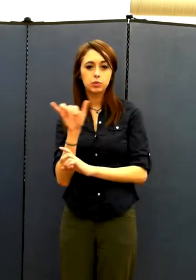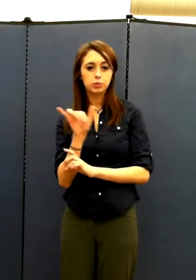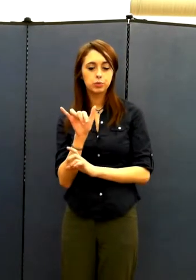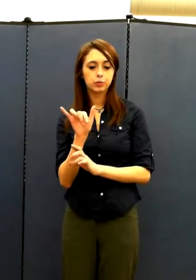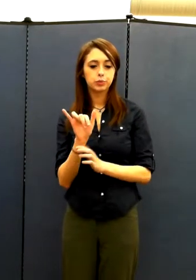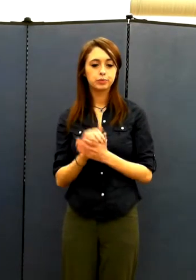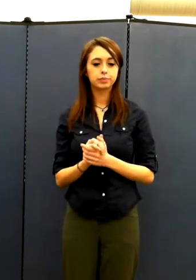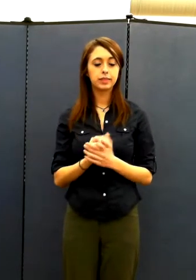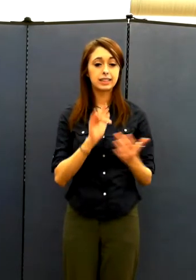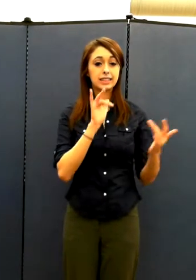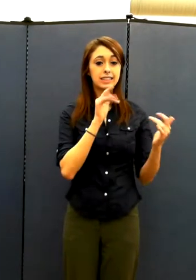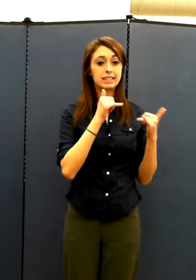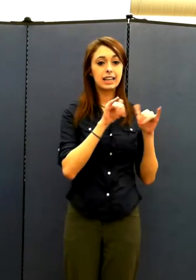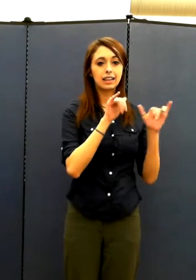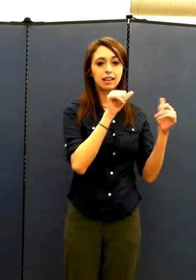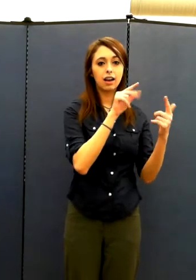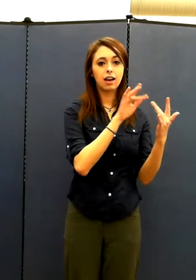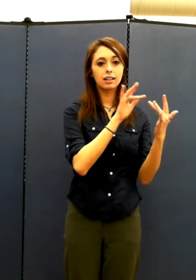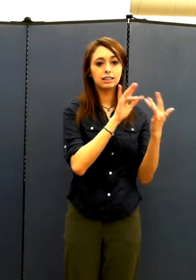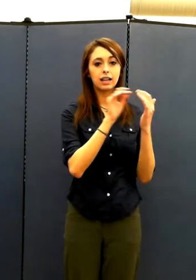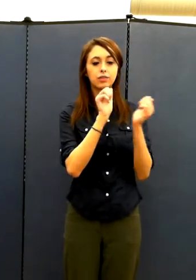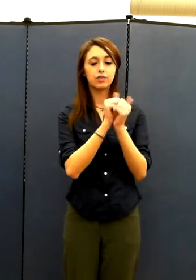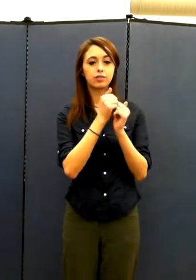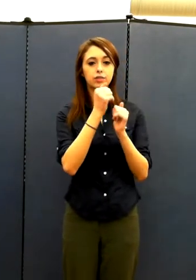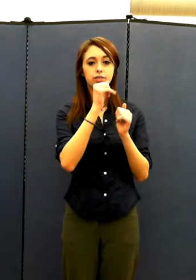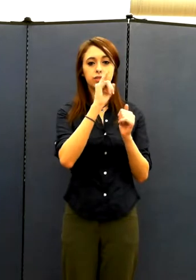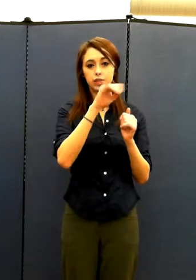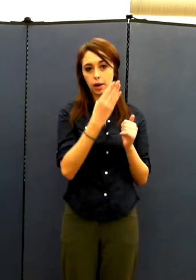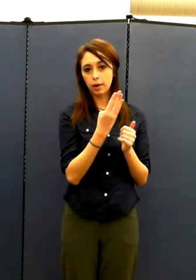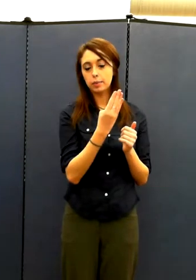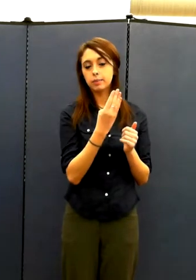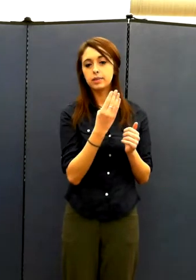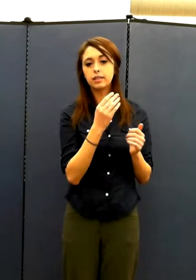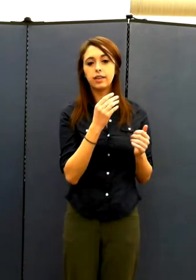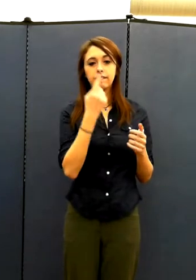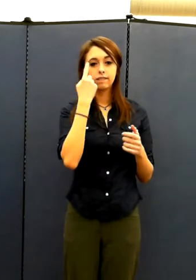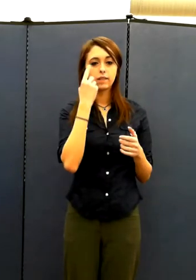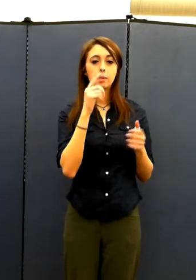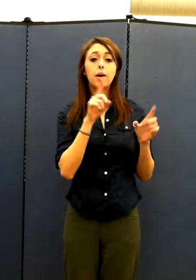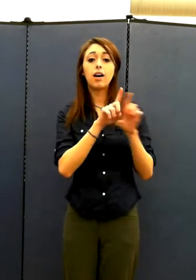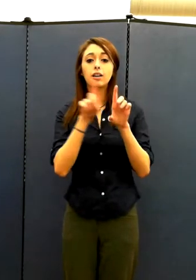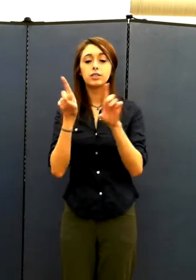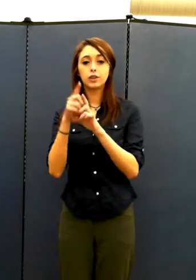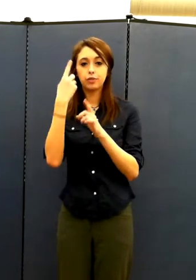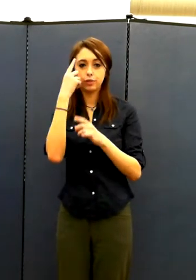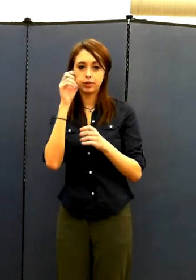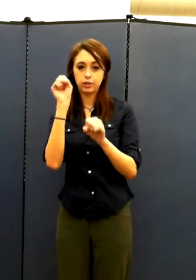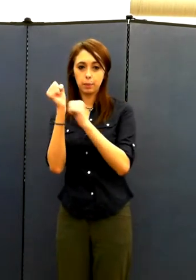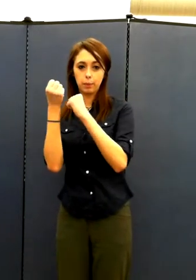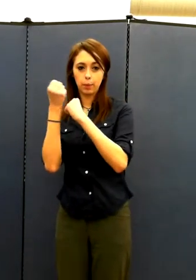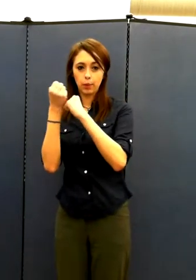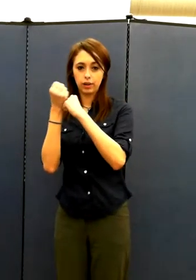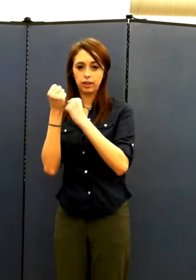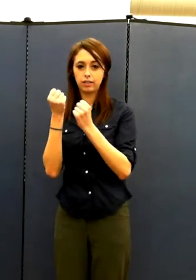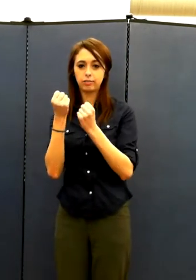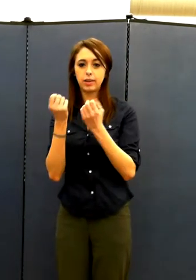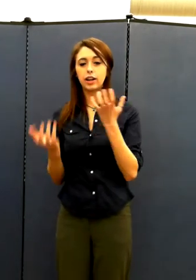jobs, stay in contact and just support and encourage each other. This is something that when you're out in